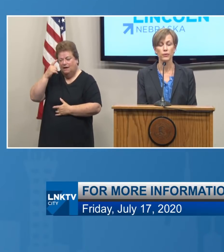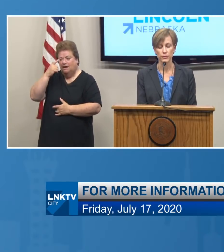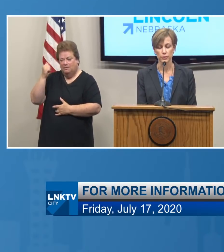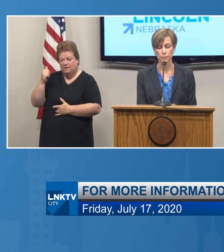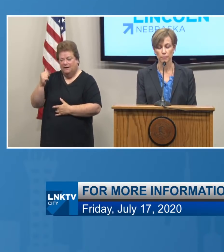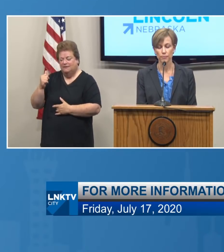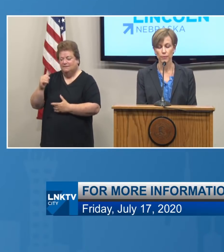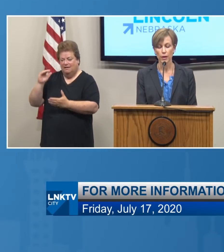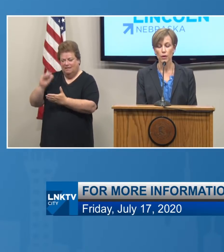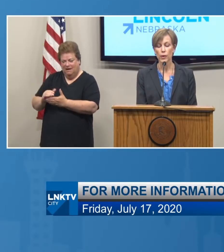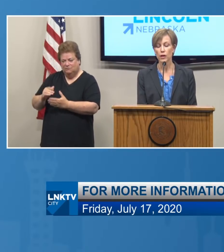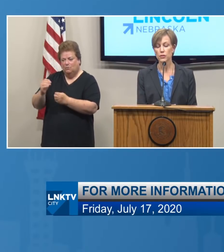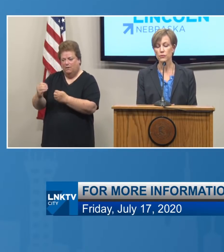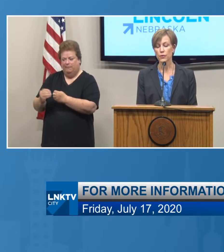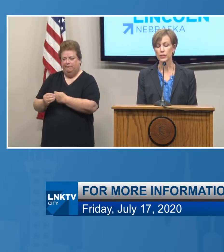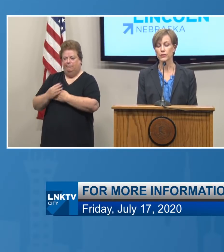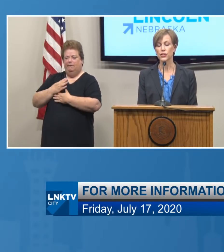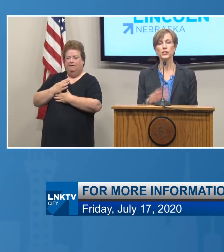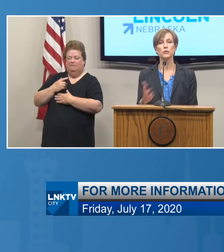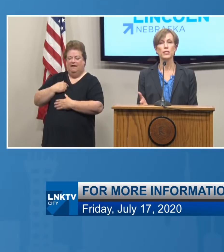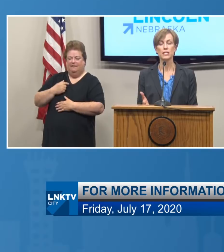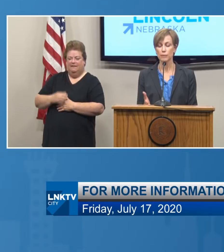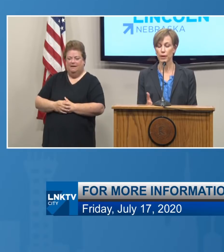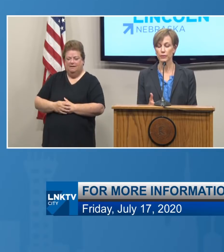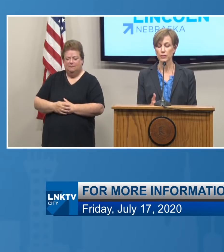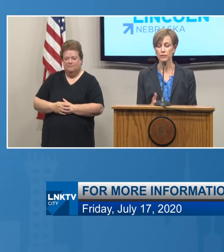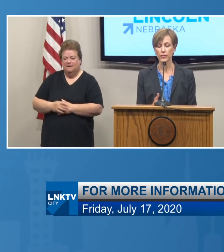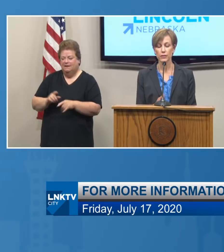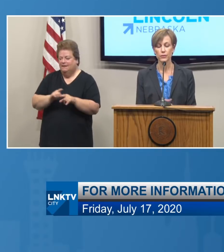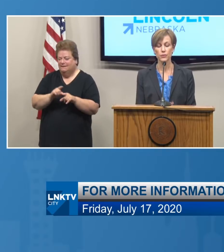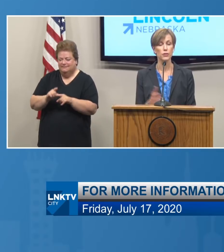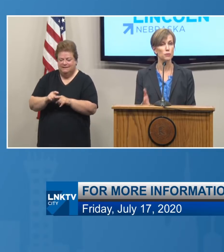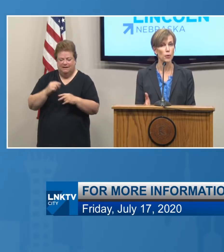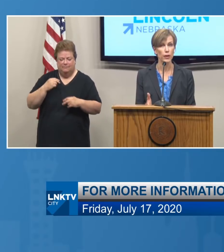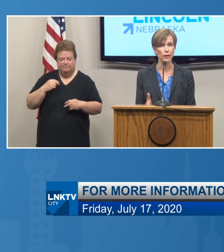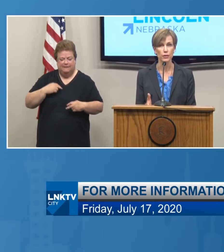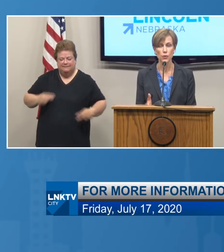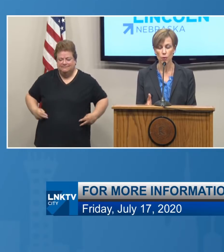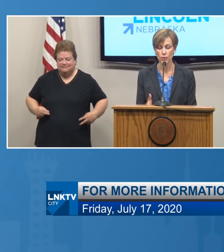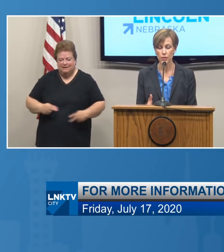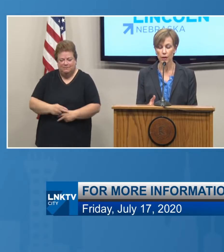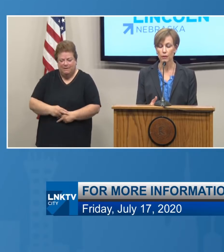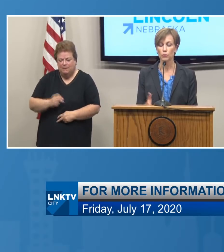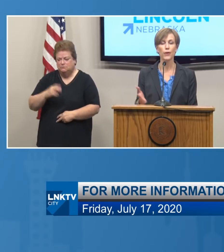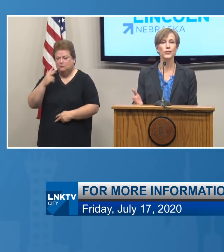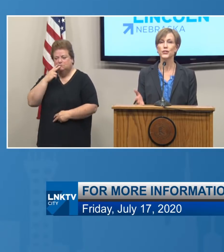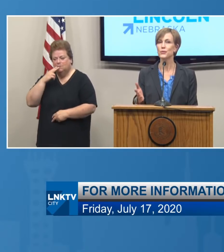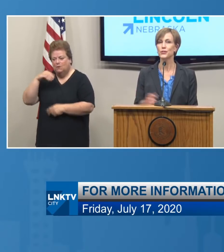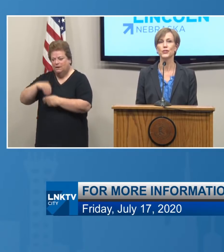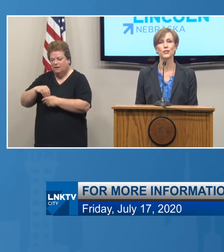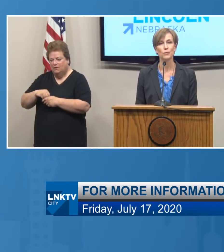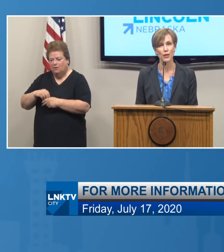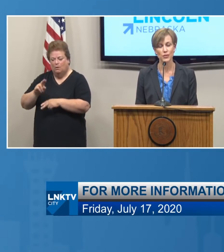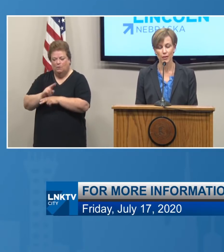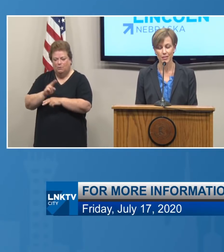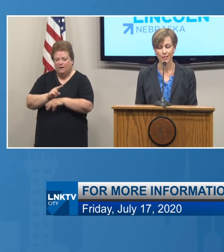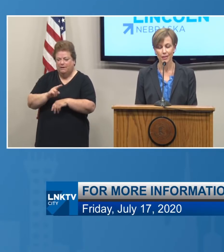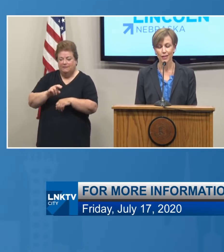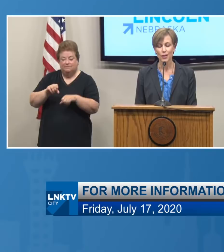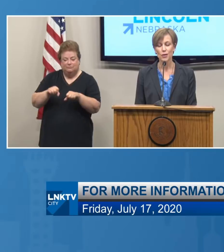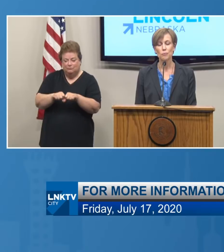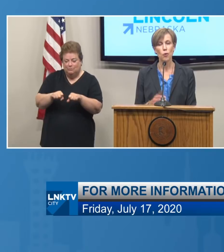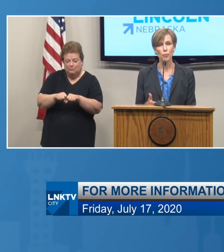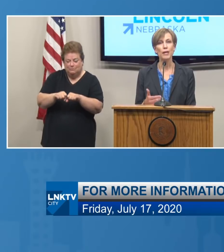virus particles. We also know that just as with seatbelts in vehicles or smoking indoors or wearing shoes and shirts in